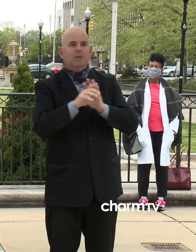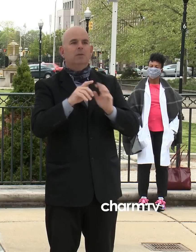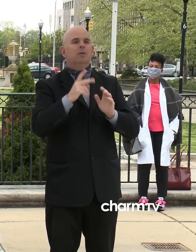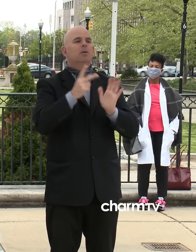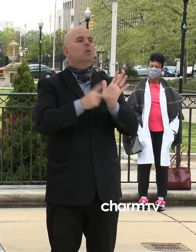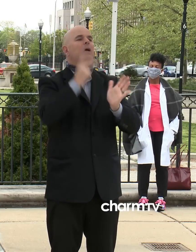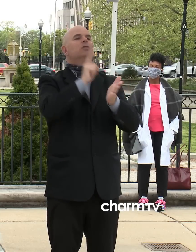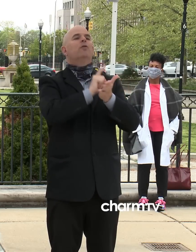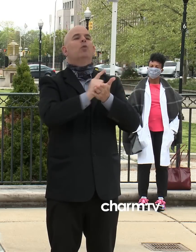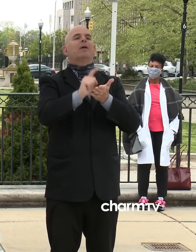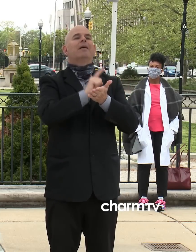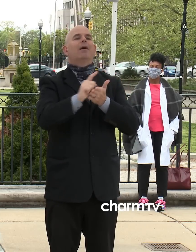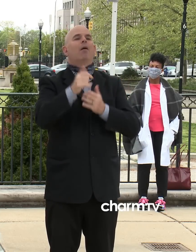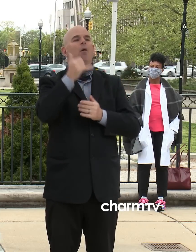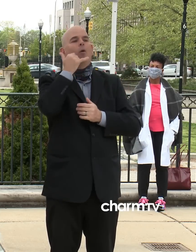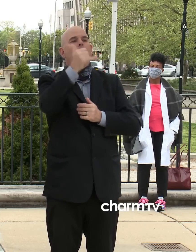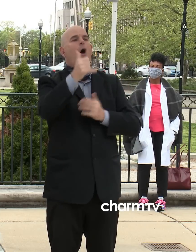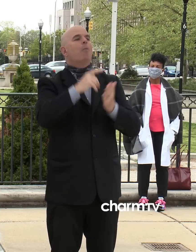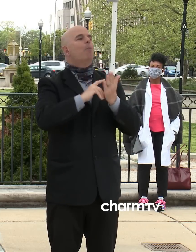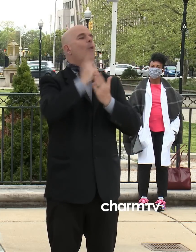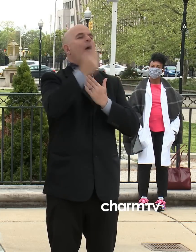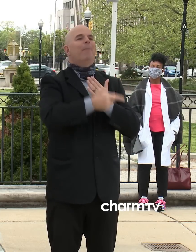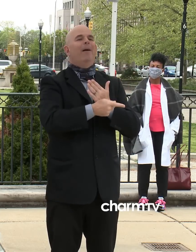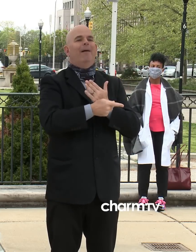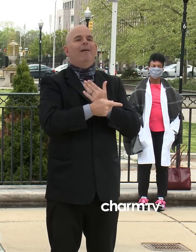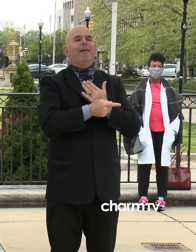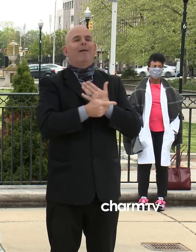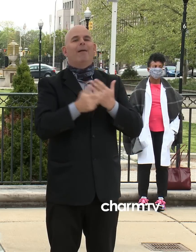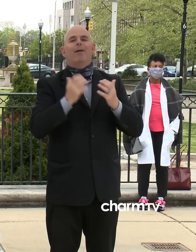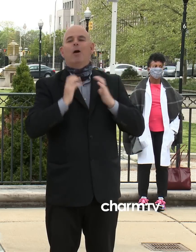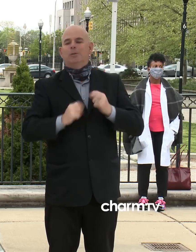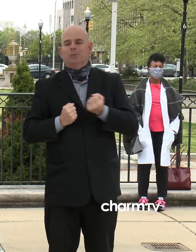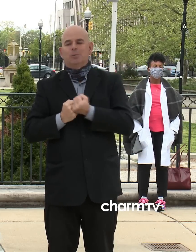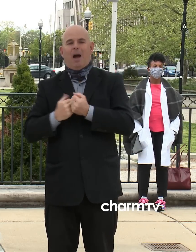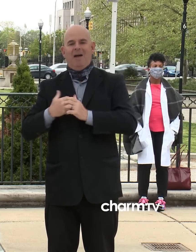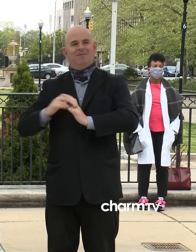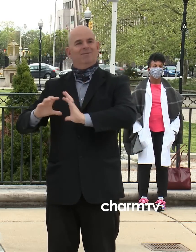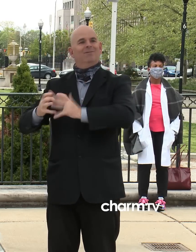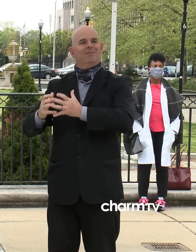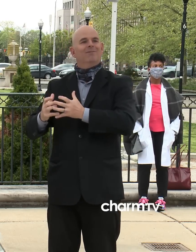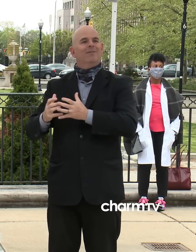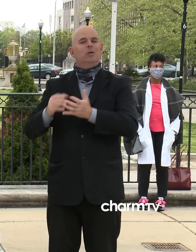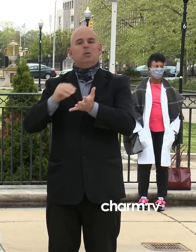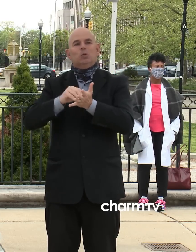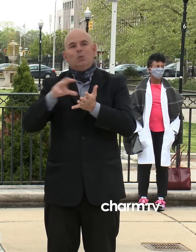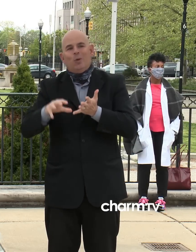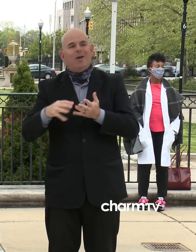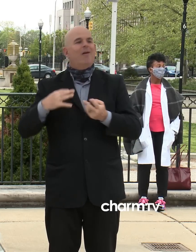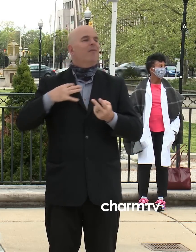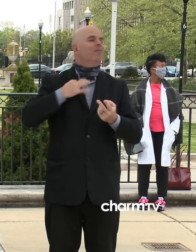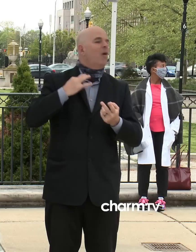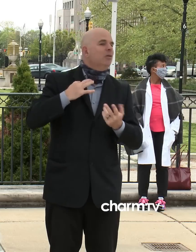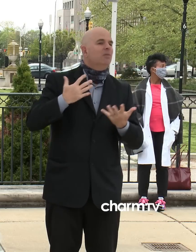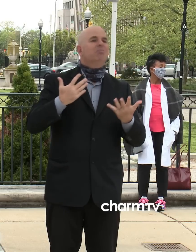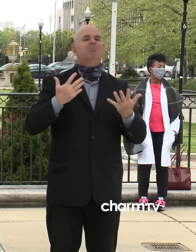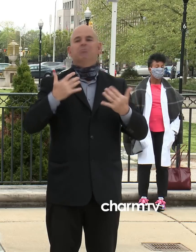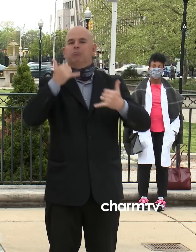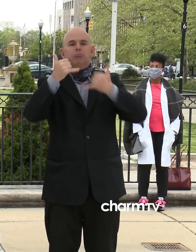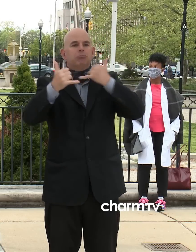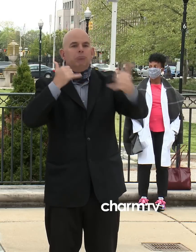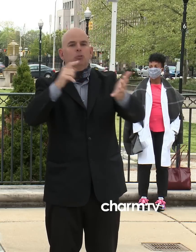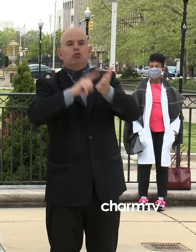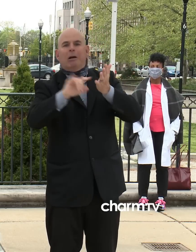program. Staffed by client support specialists, students, and volunteers, all 1,159